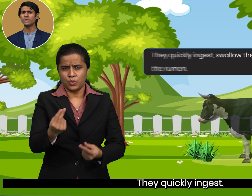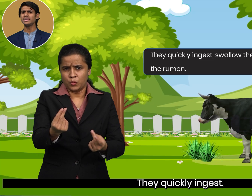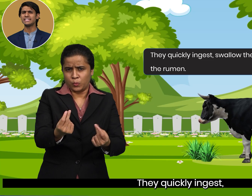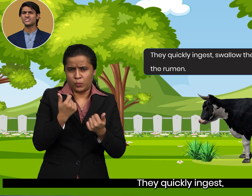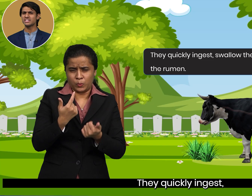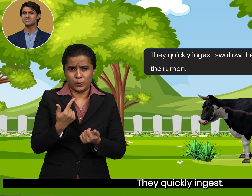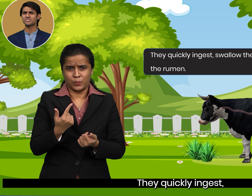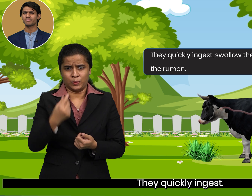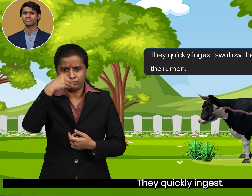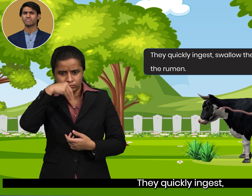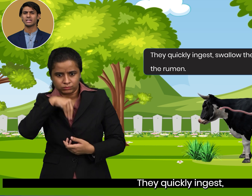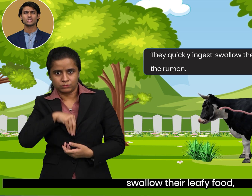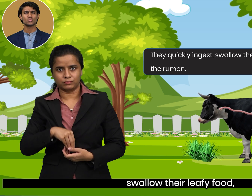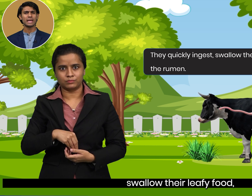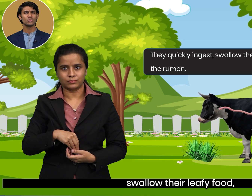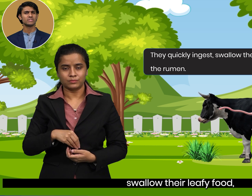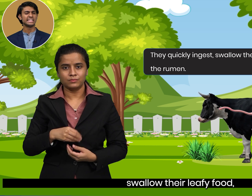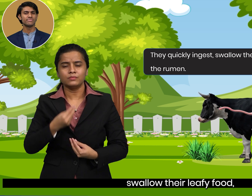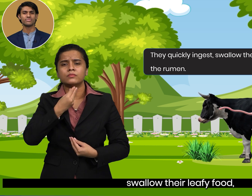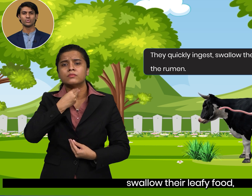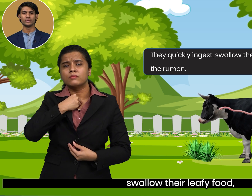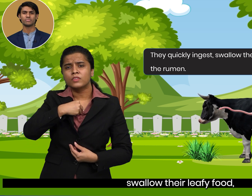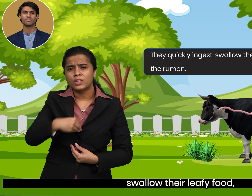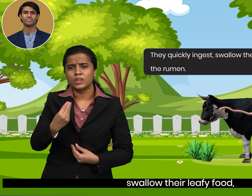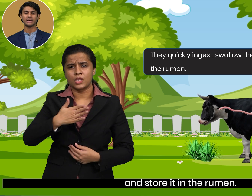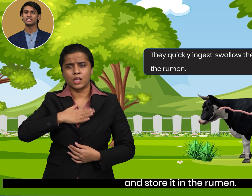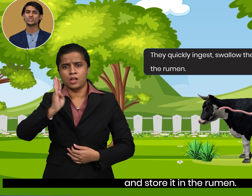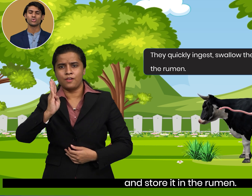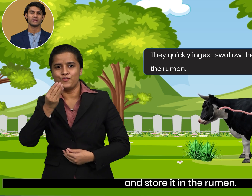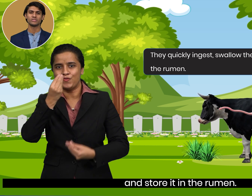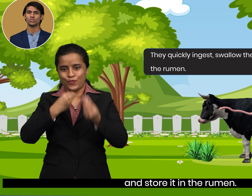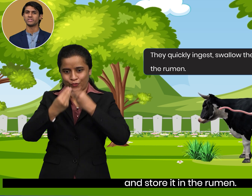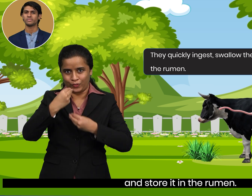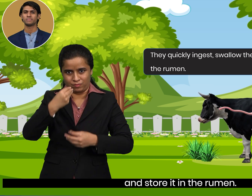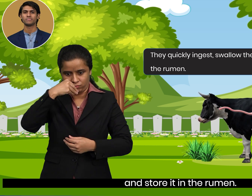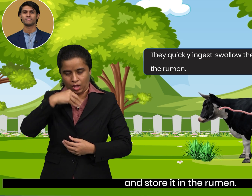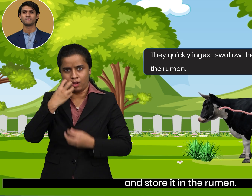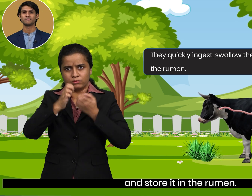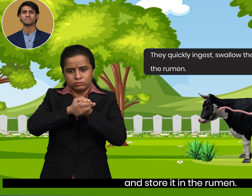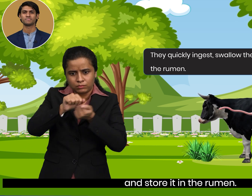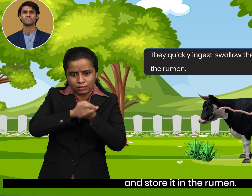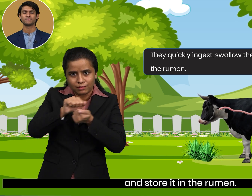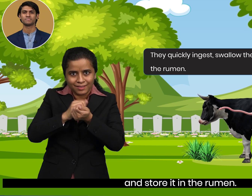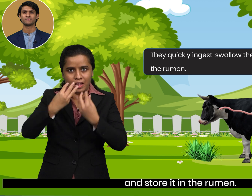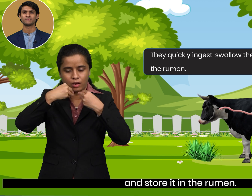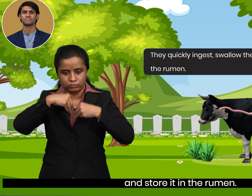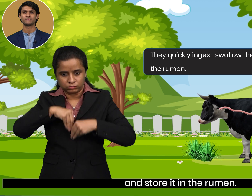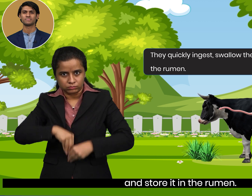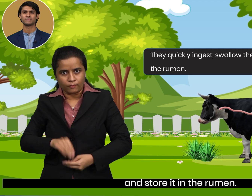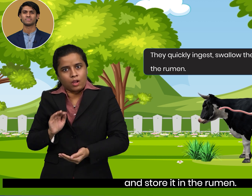They quickly ingest, swallow the leafy food, and store it in the rumen.